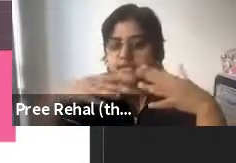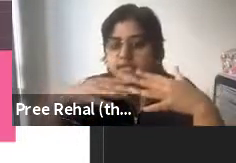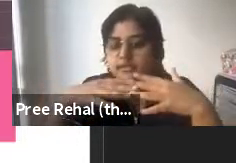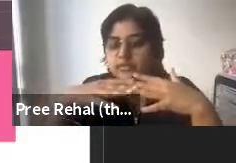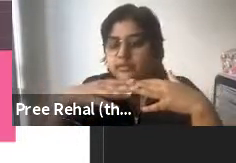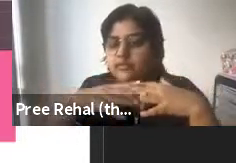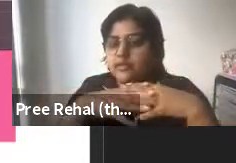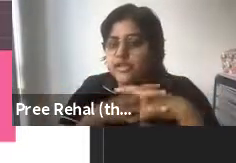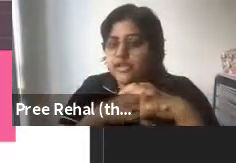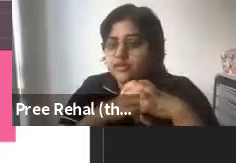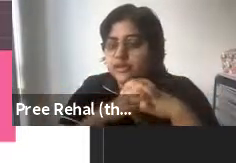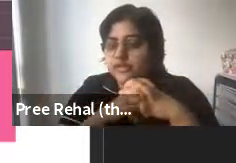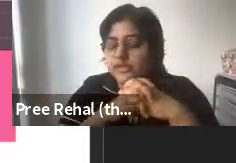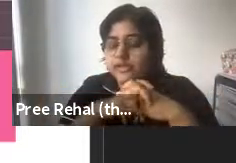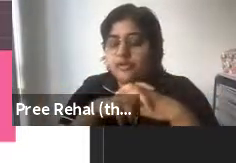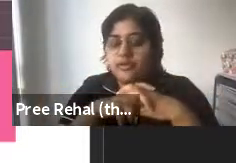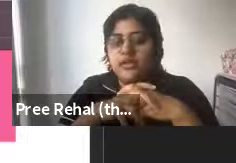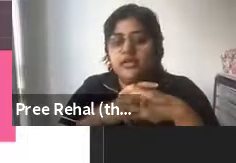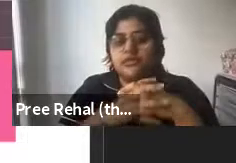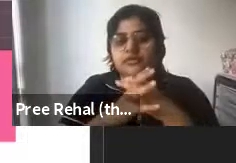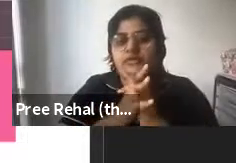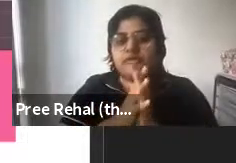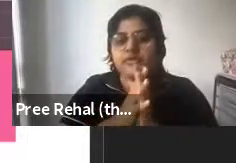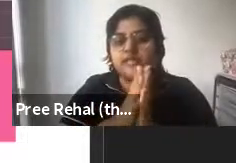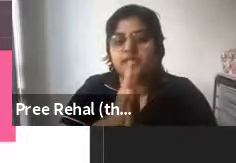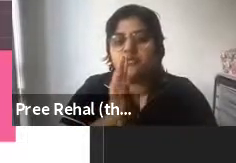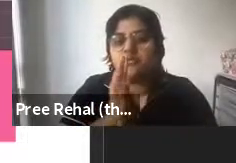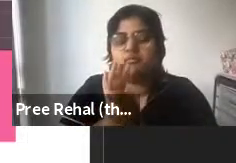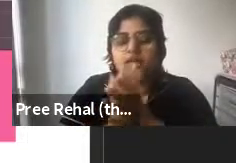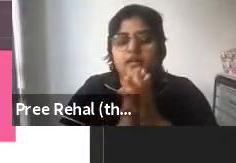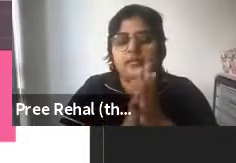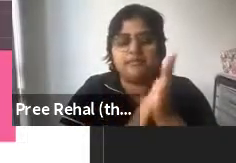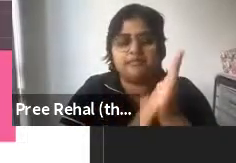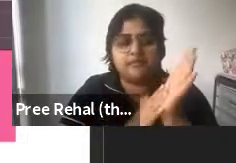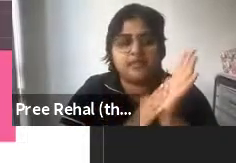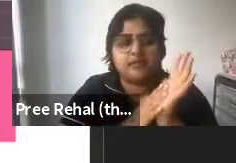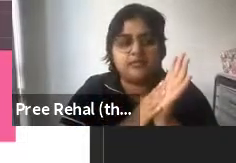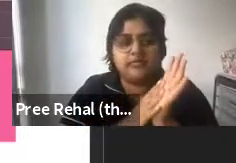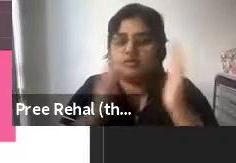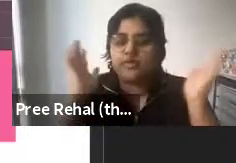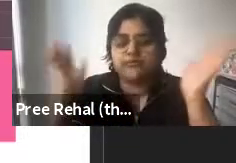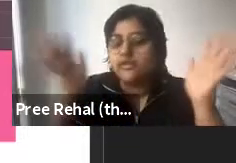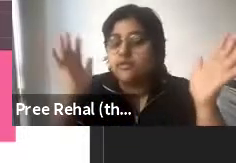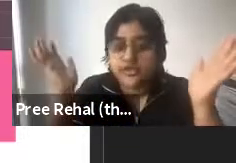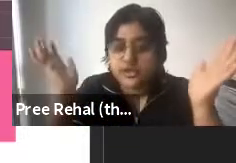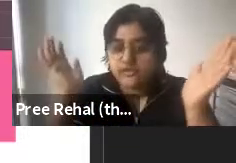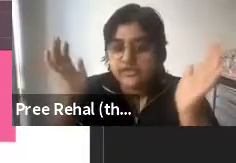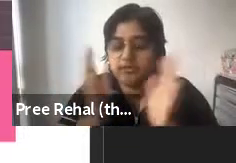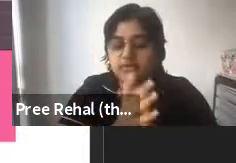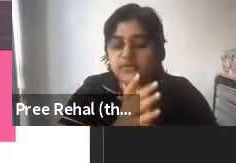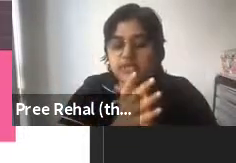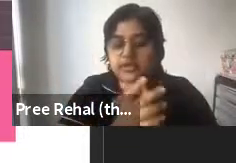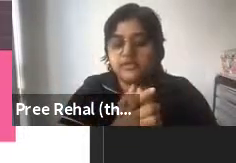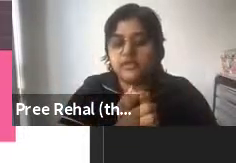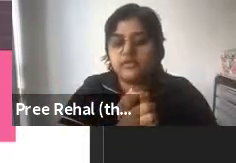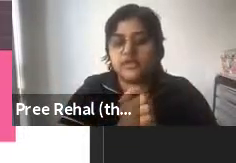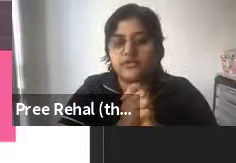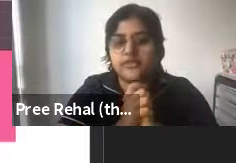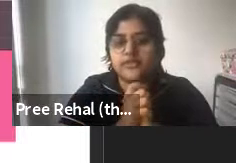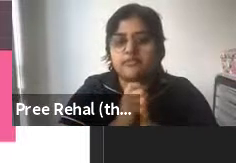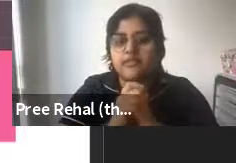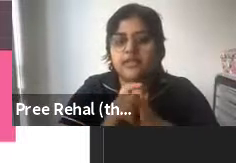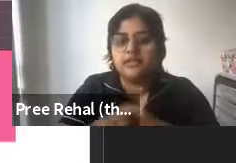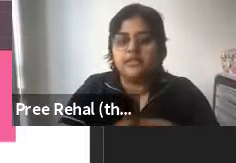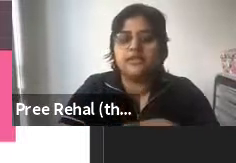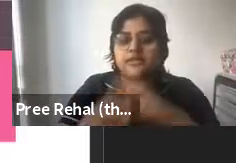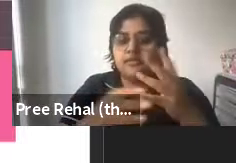an artist, I'd really recommend checking out Artworks TO. They're also doing some build your portfolio workshops, I think this week and next week. So check